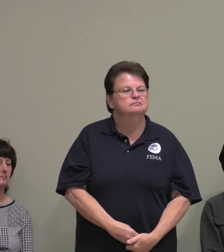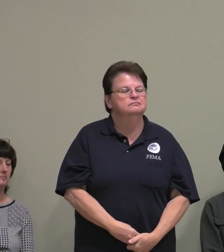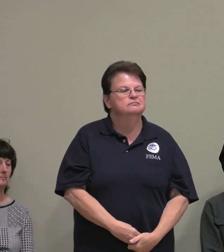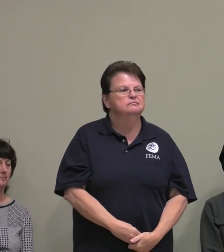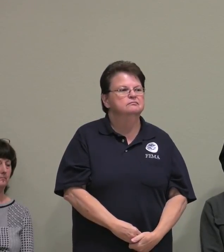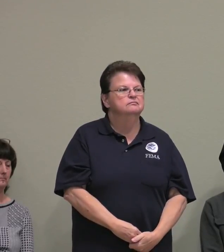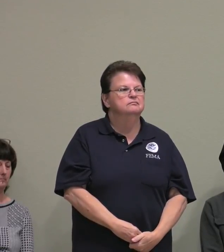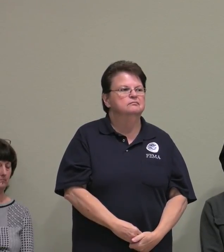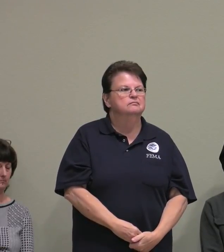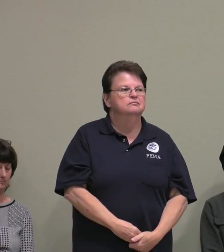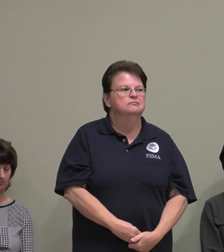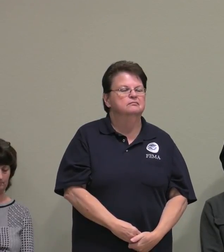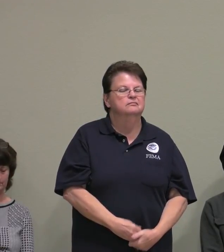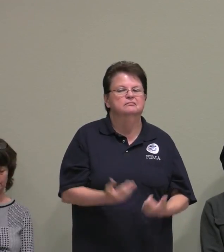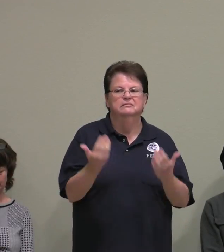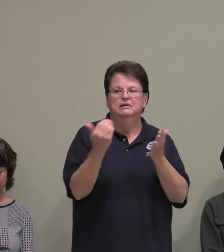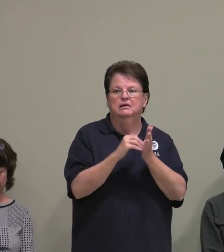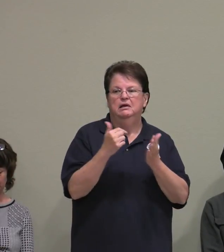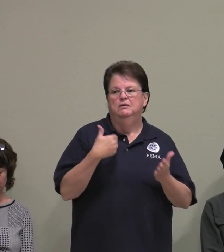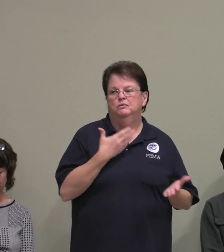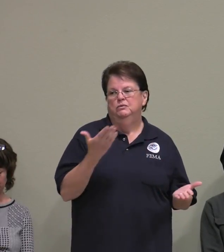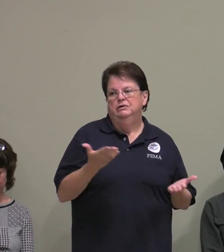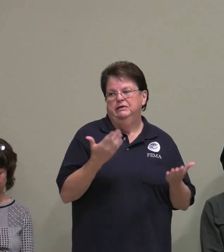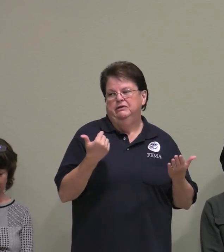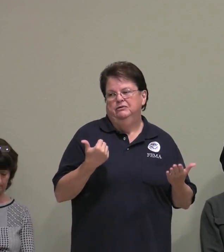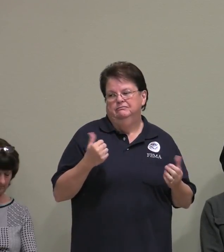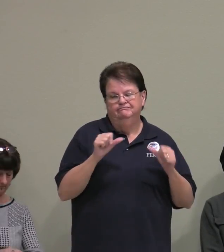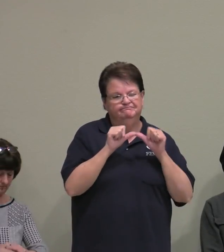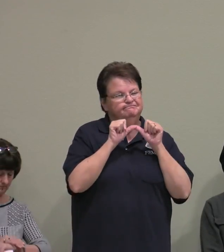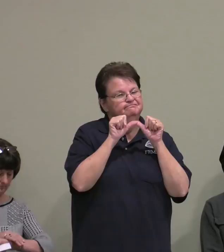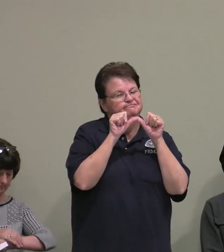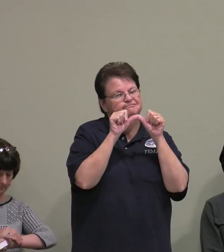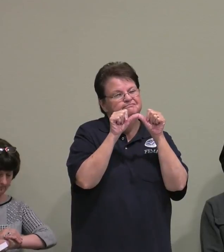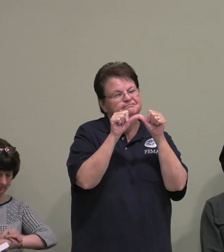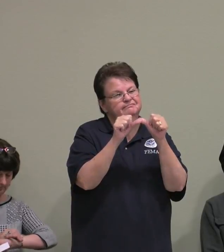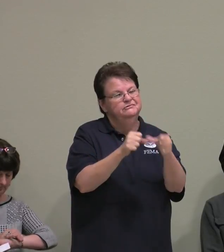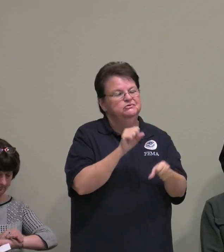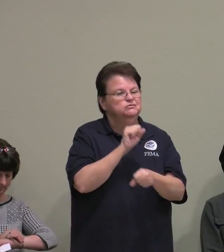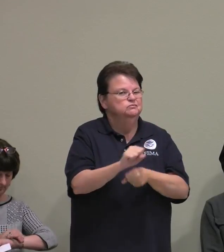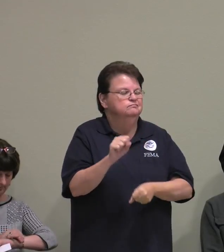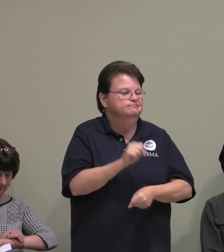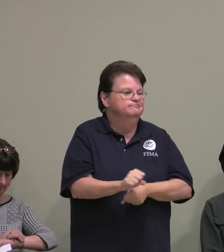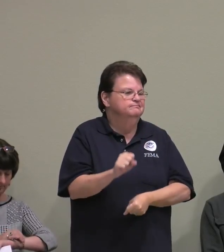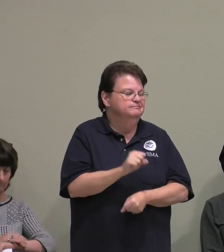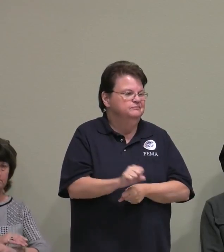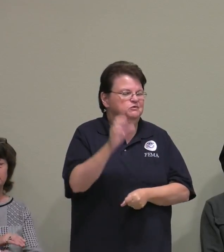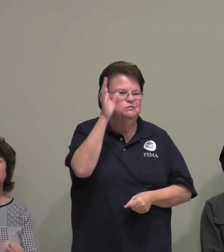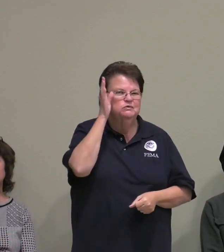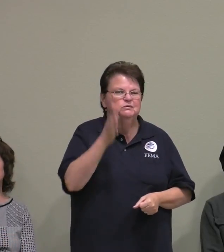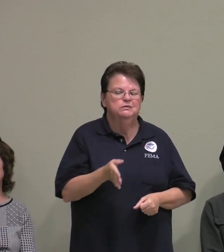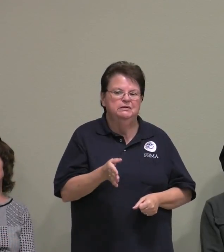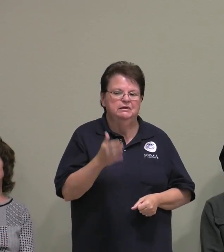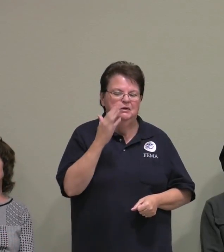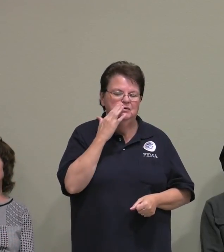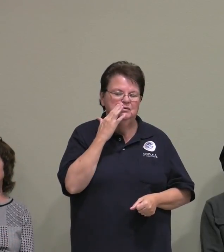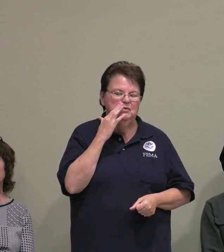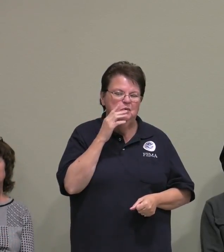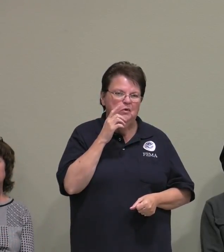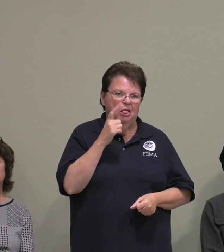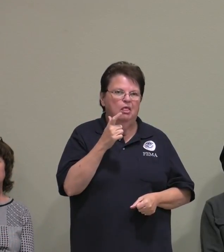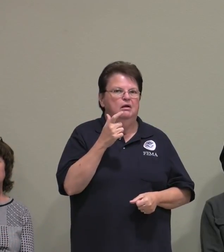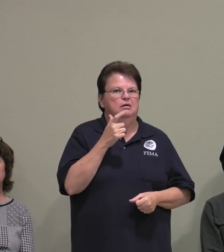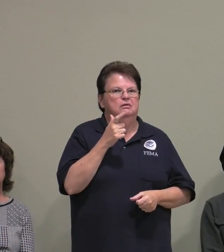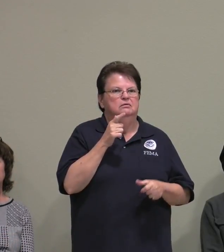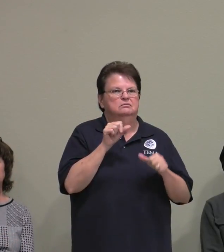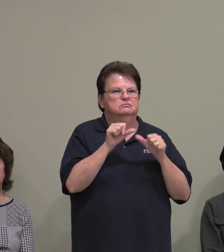know, again, we're here with you for the long haul. We're going to continue to work hard to, I know this is a long road, and,